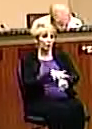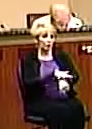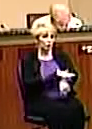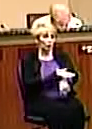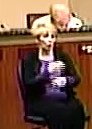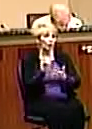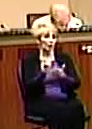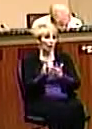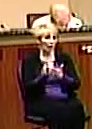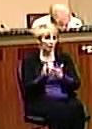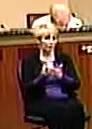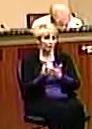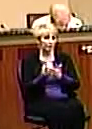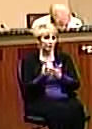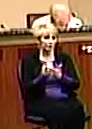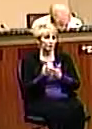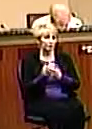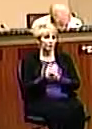economy.